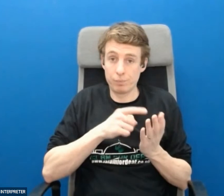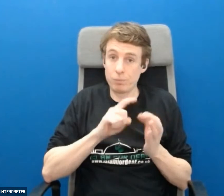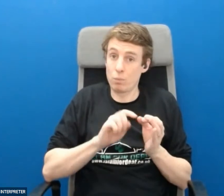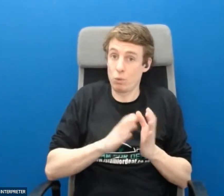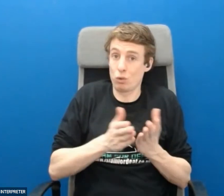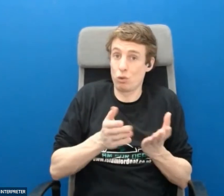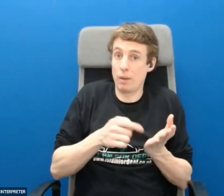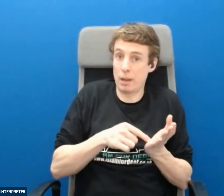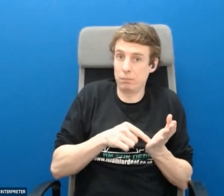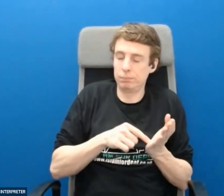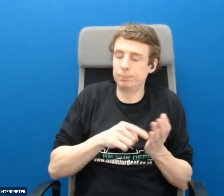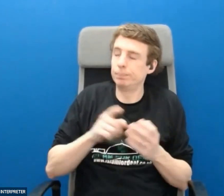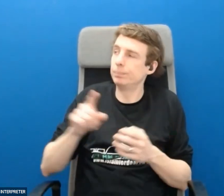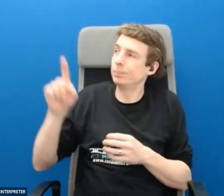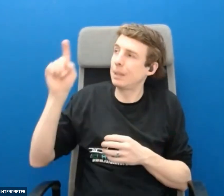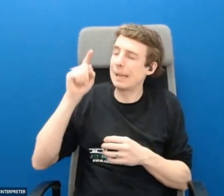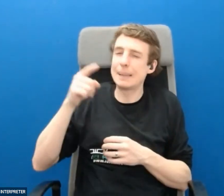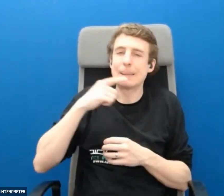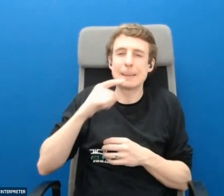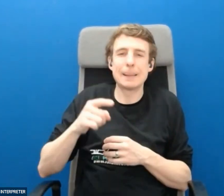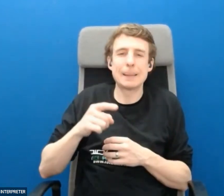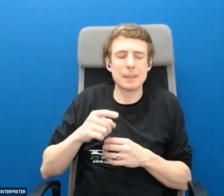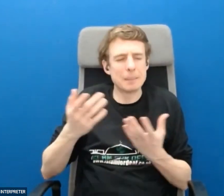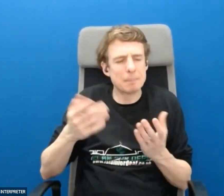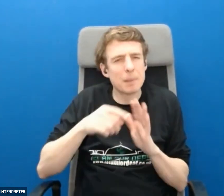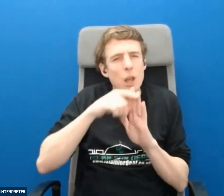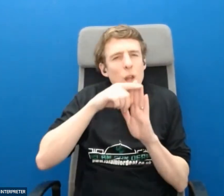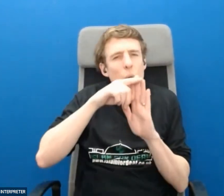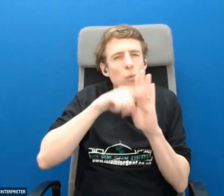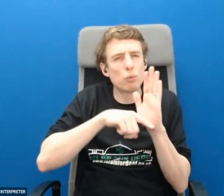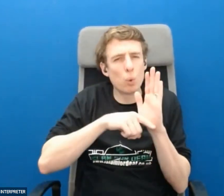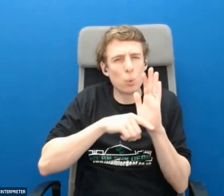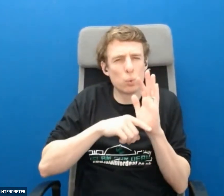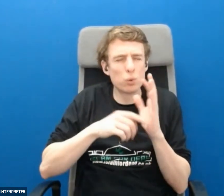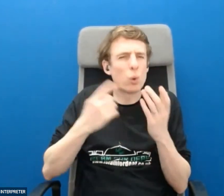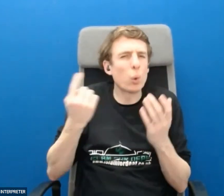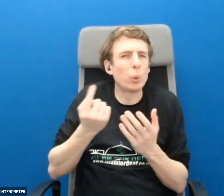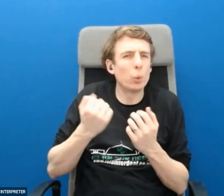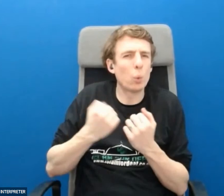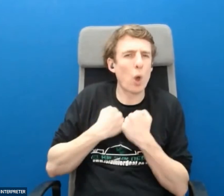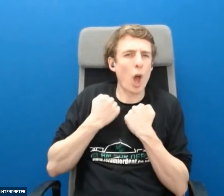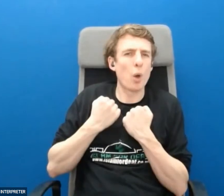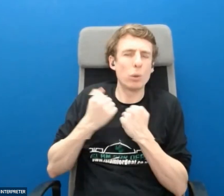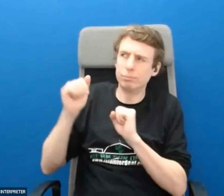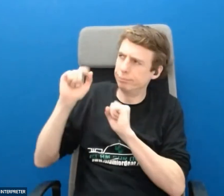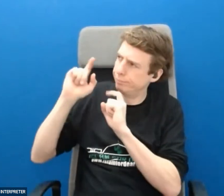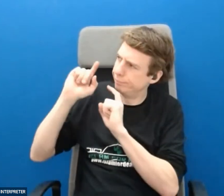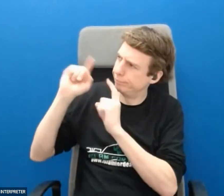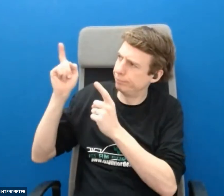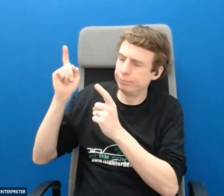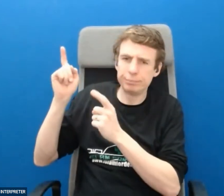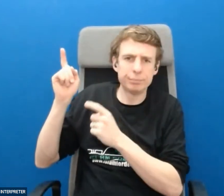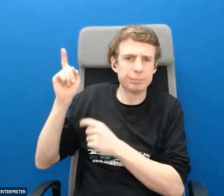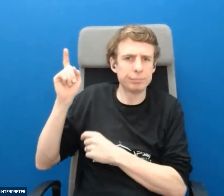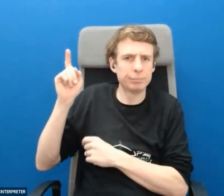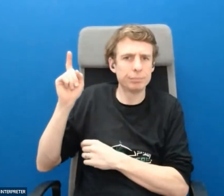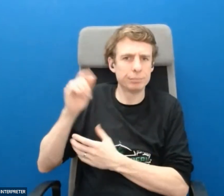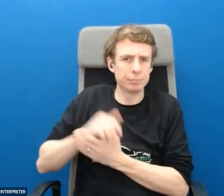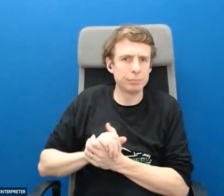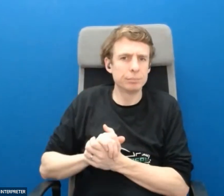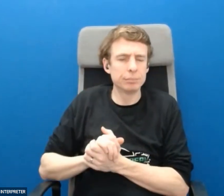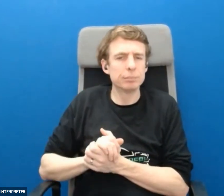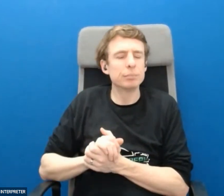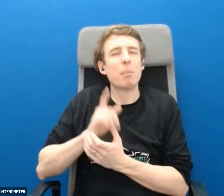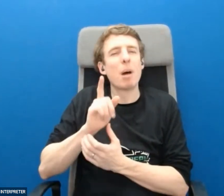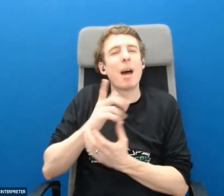legislation belong to him? This does not, the fact that Allah the Most High has asked this as a question, it shows that we should